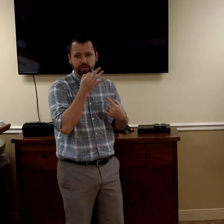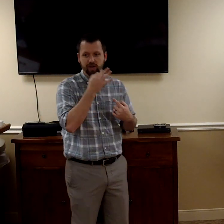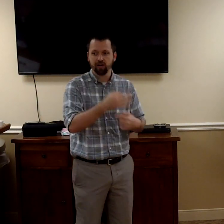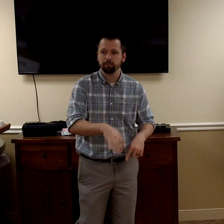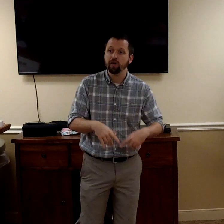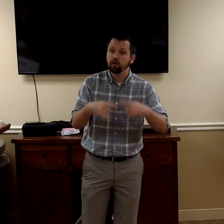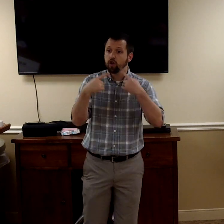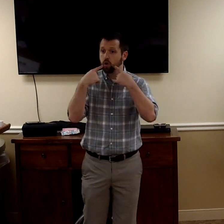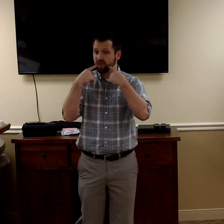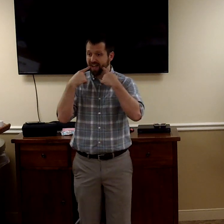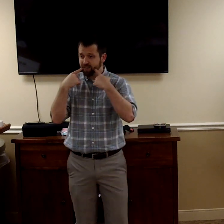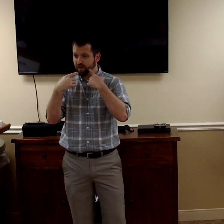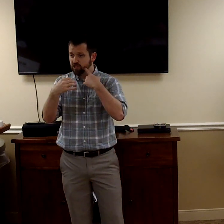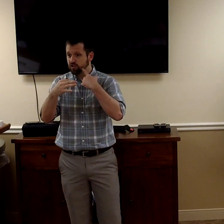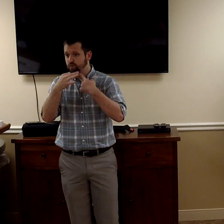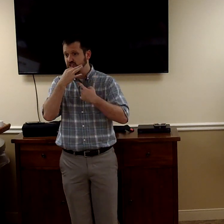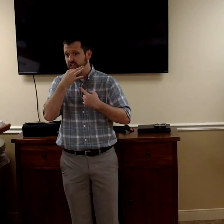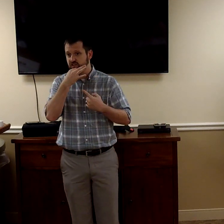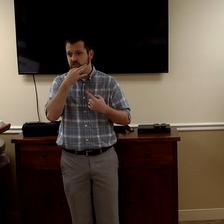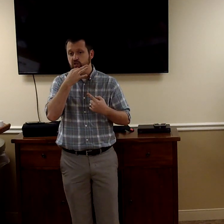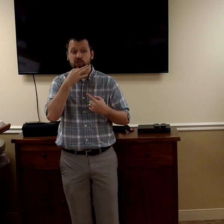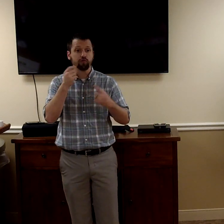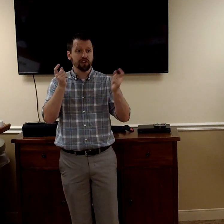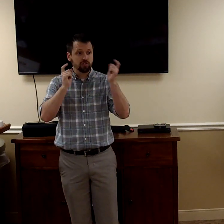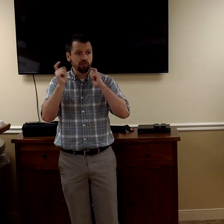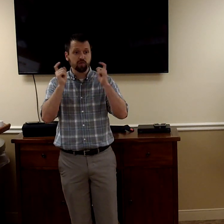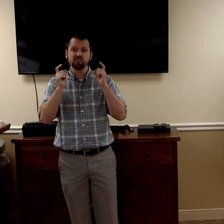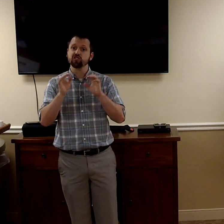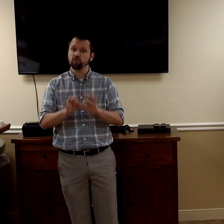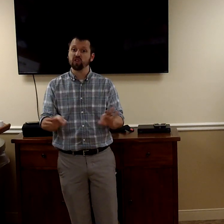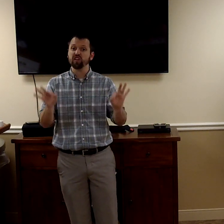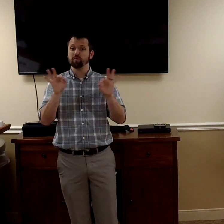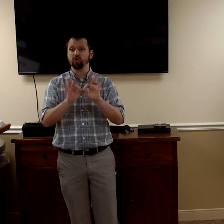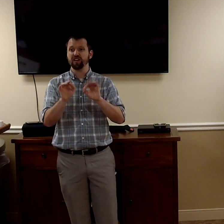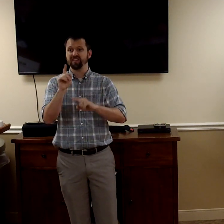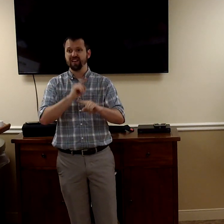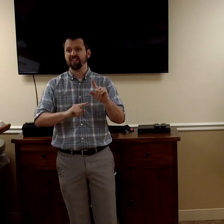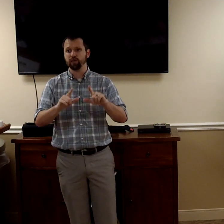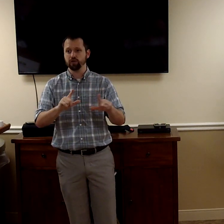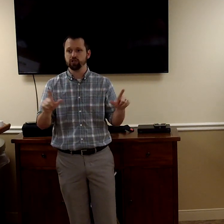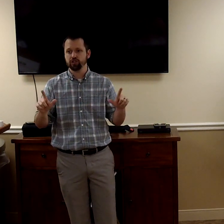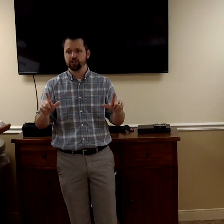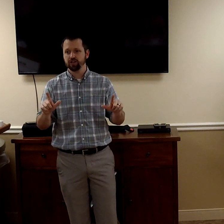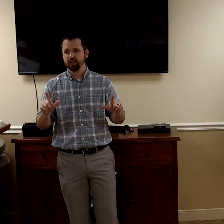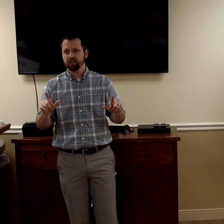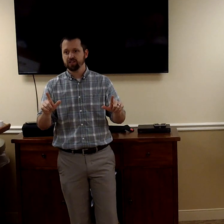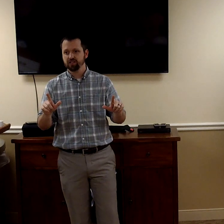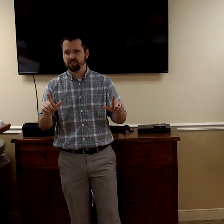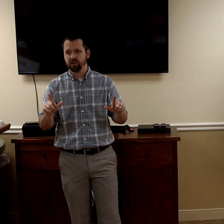well. But without the facial expression, it's soon. Those facial expressions are really important in sign language. So,